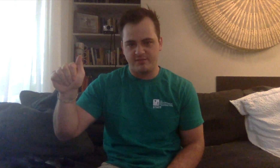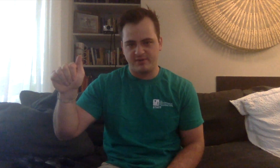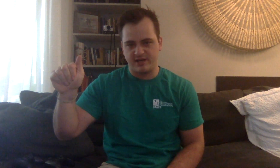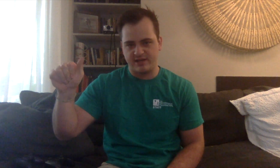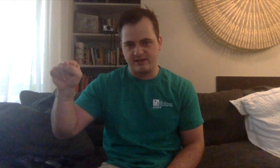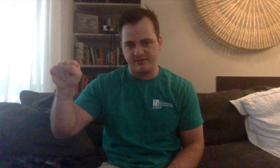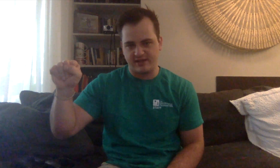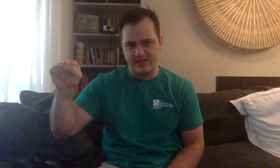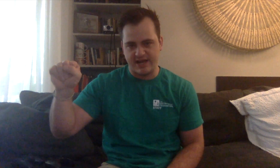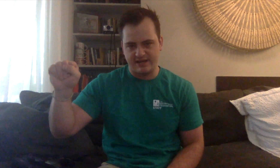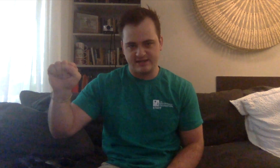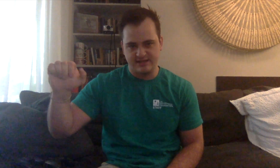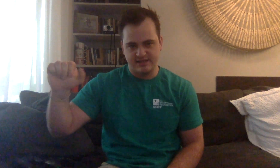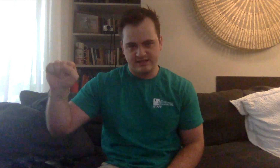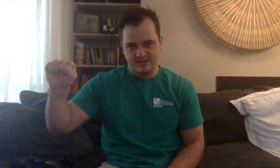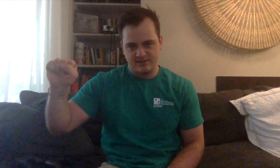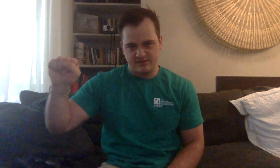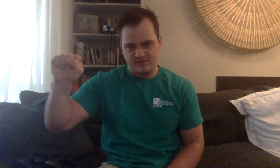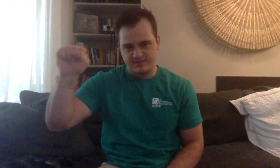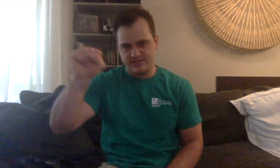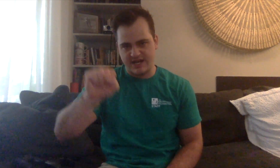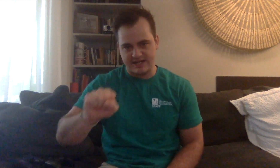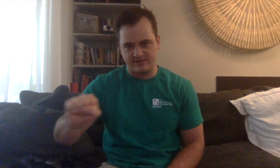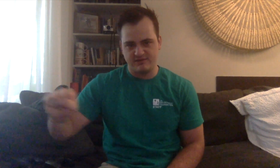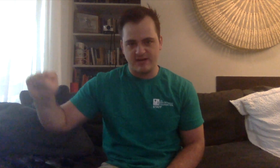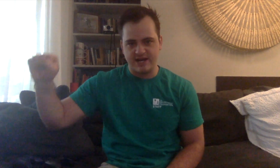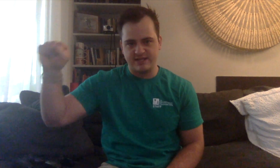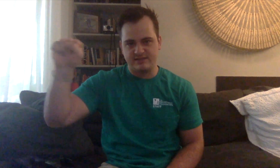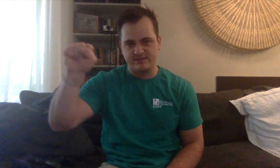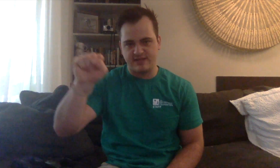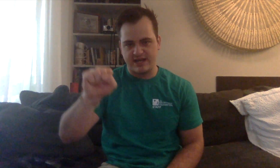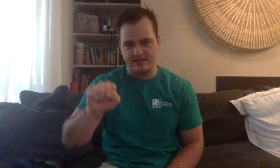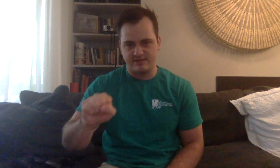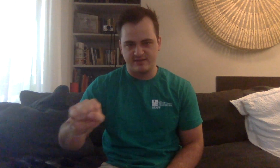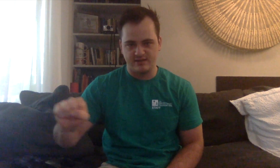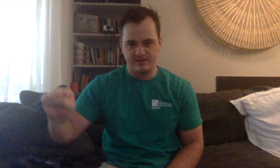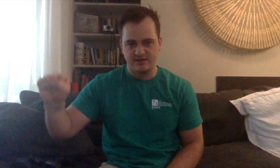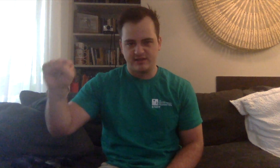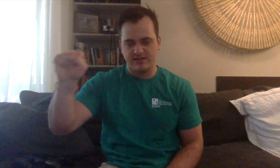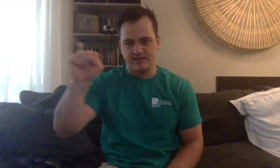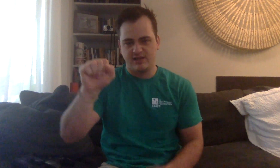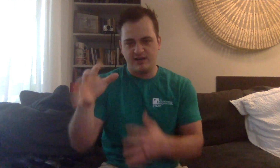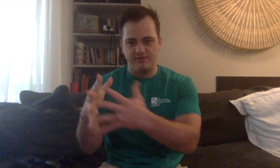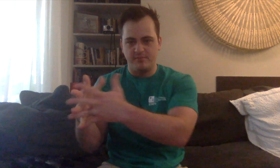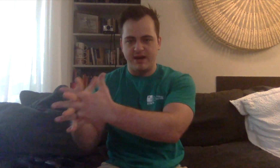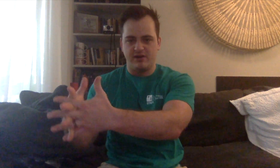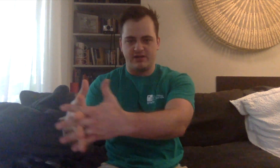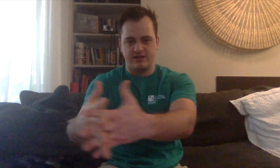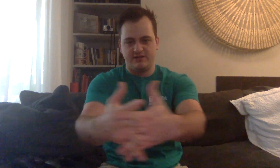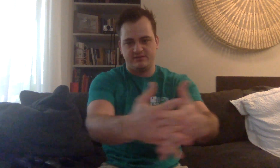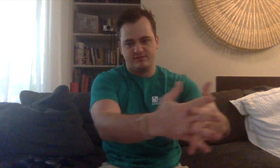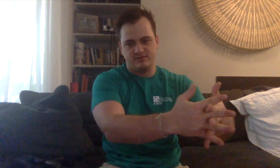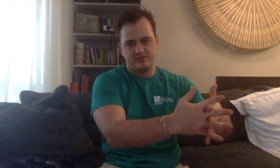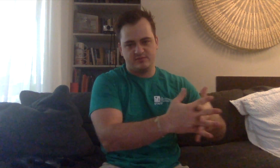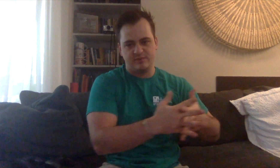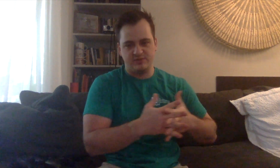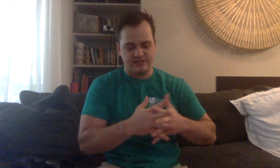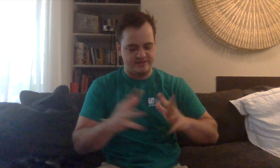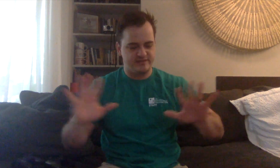like this, like that. States. United States of America. Remember, it's